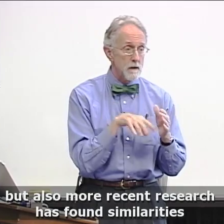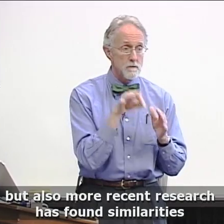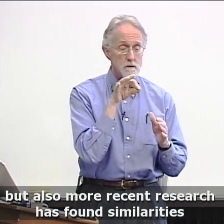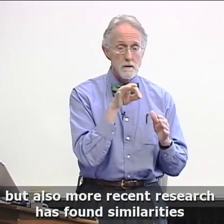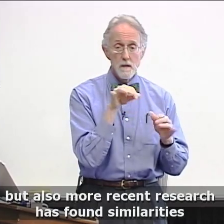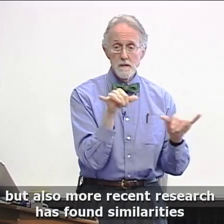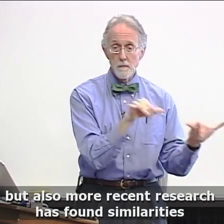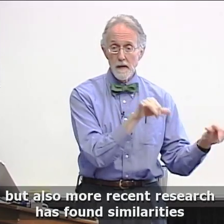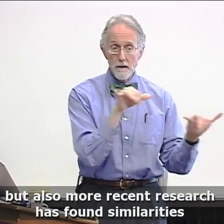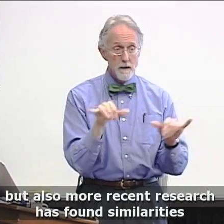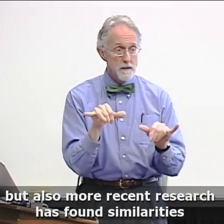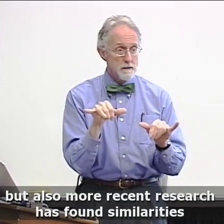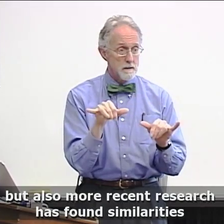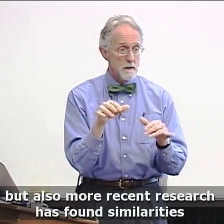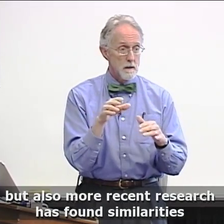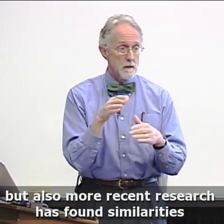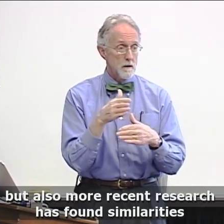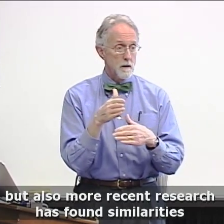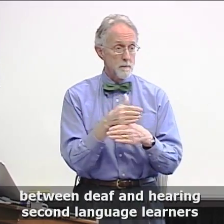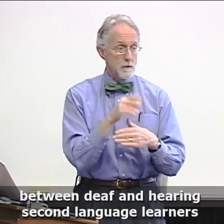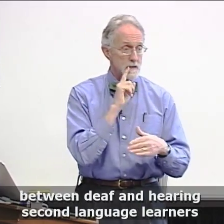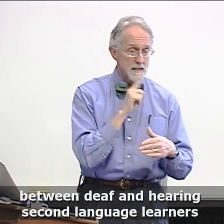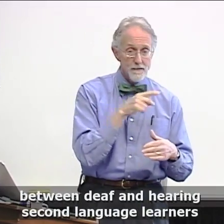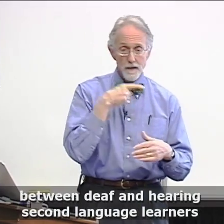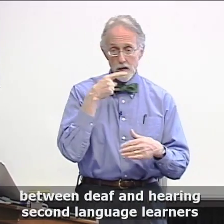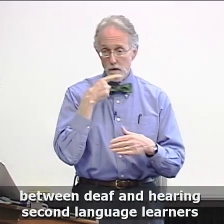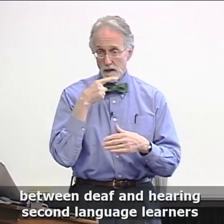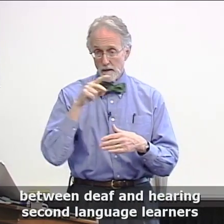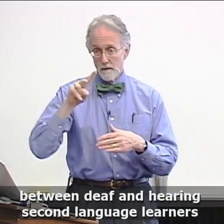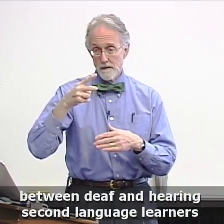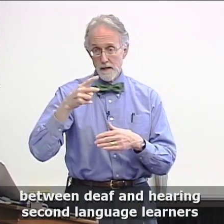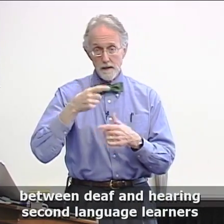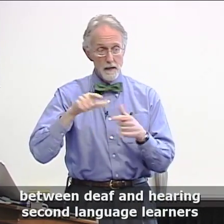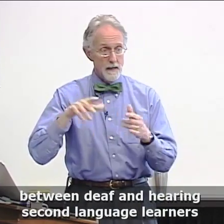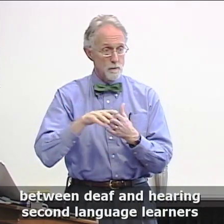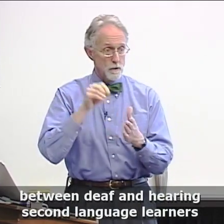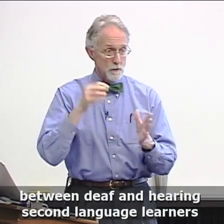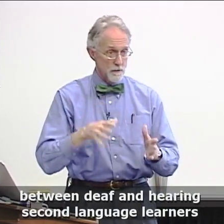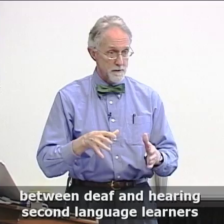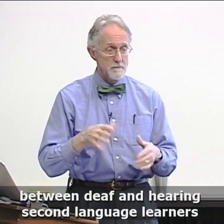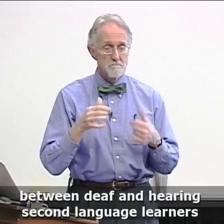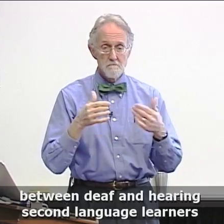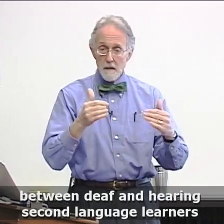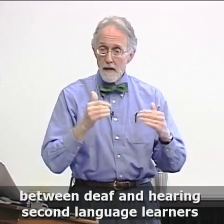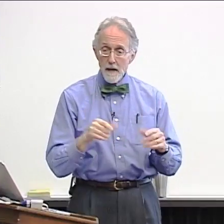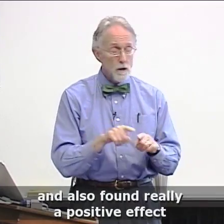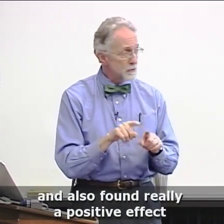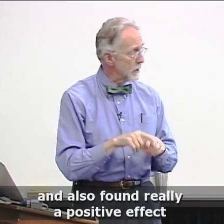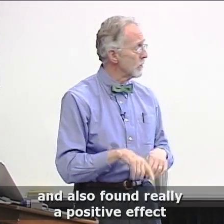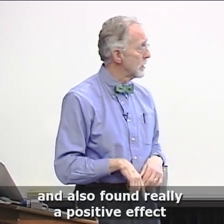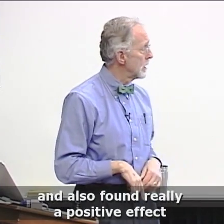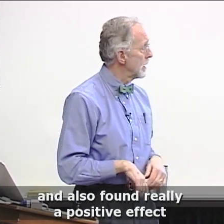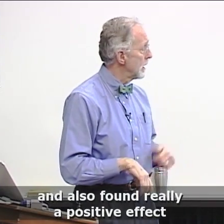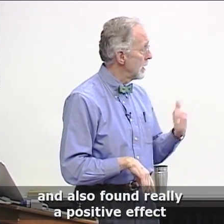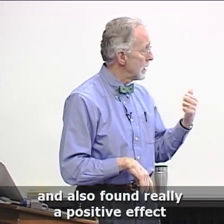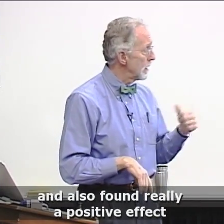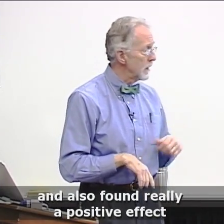found similarities between deaf and hearing second language learners. And also